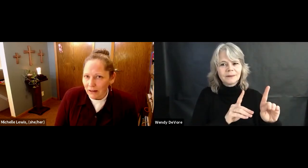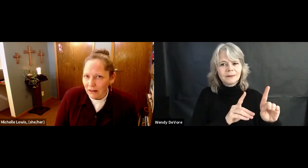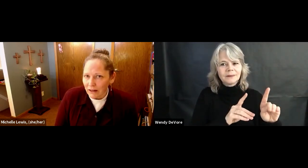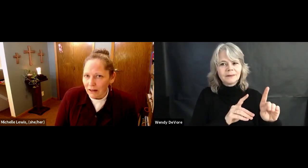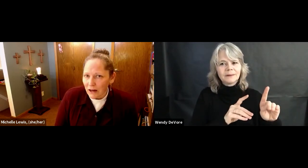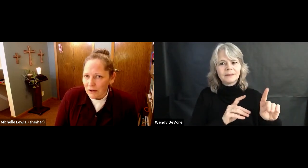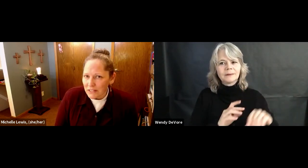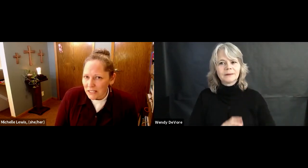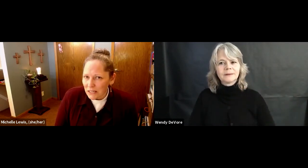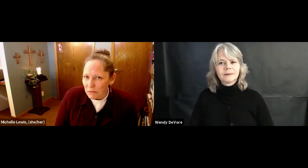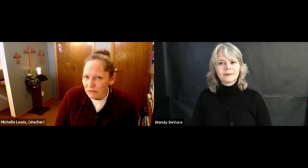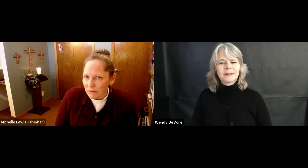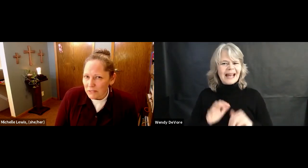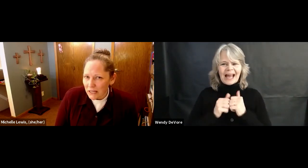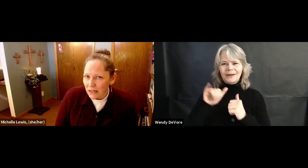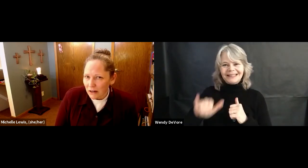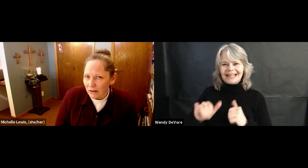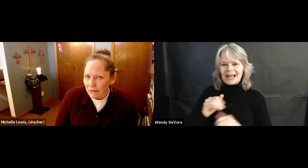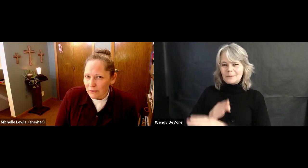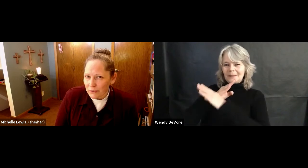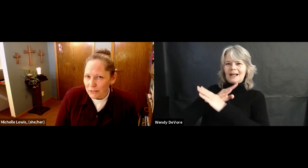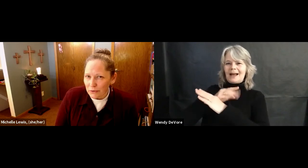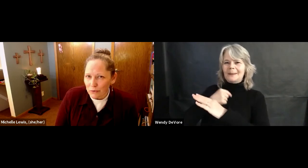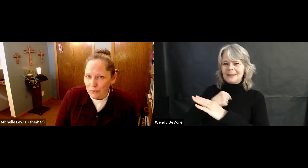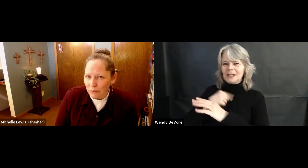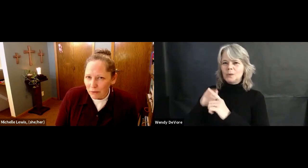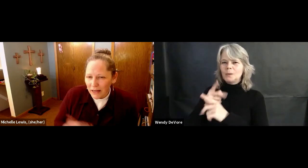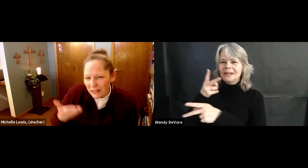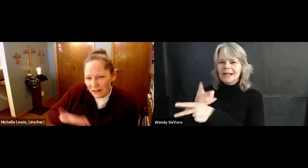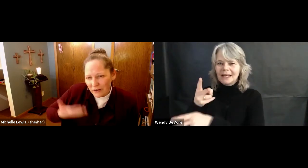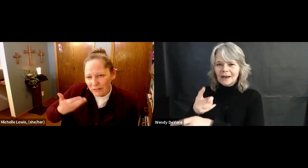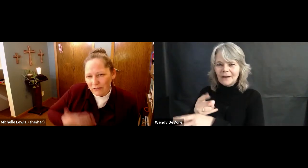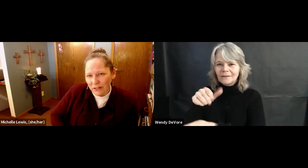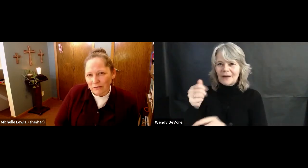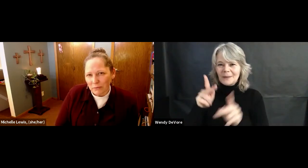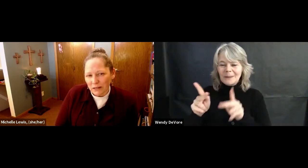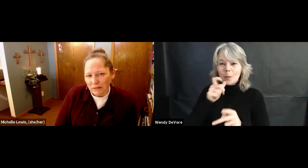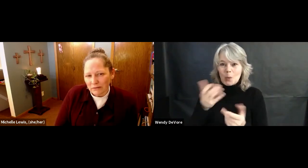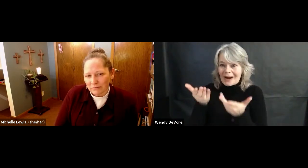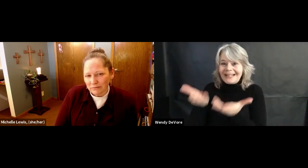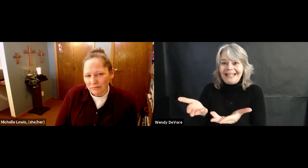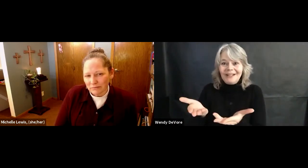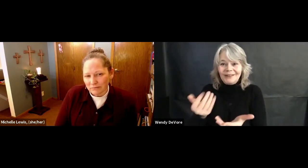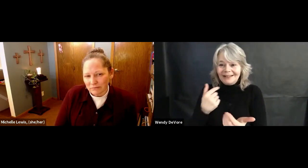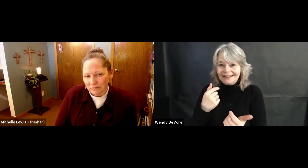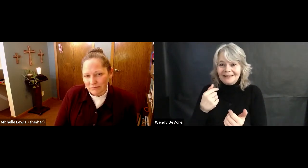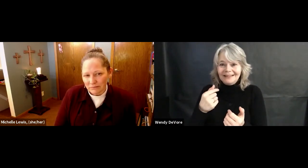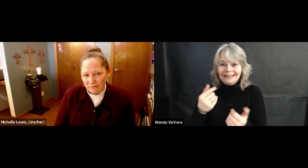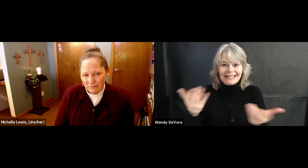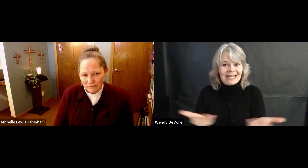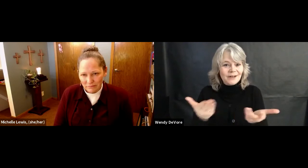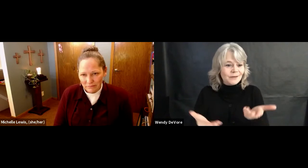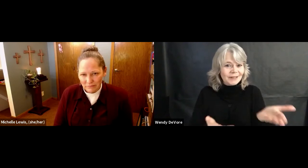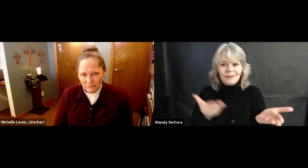Particularly, how does it keep me from taking care of those who are right here in front of me?